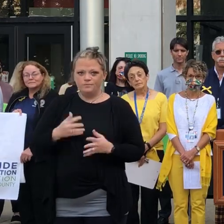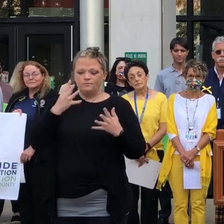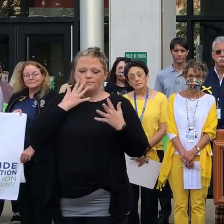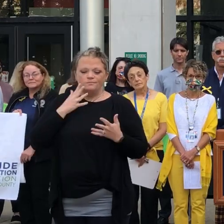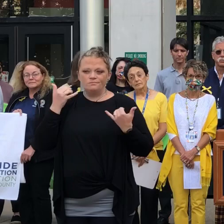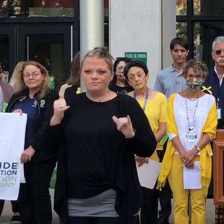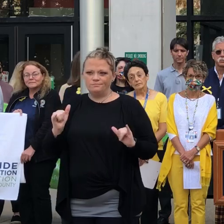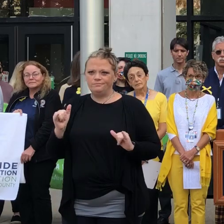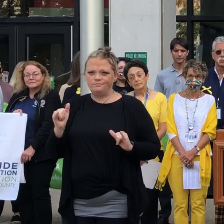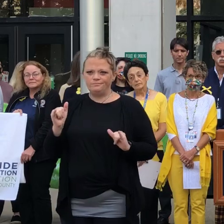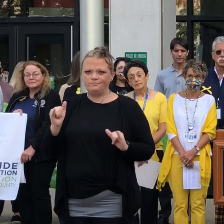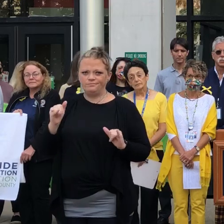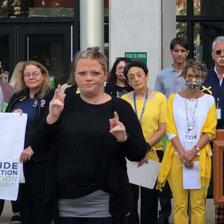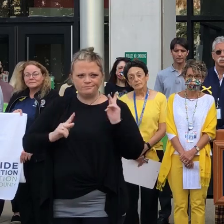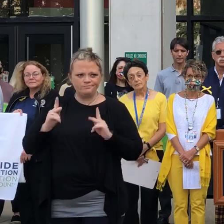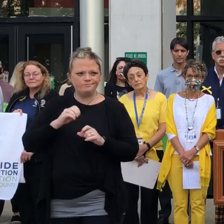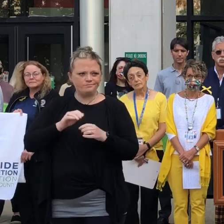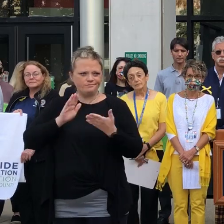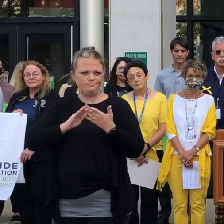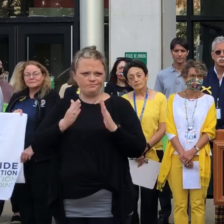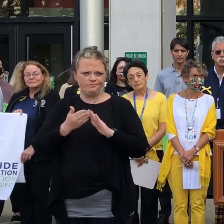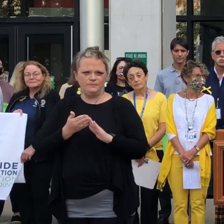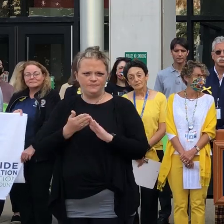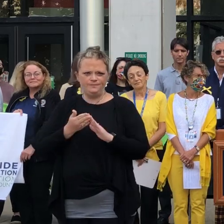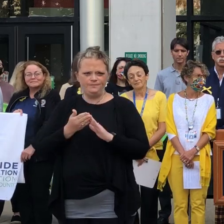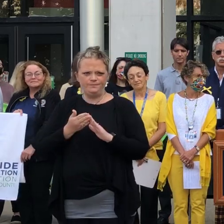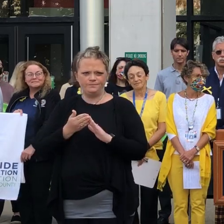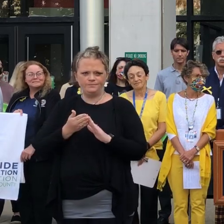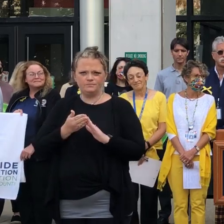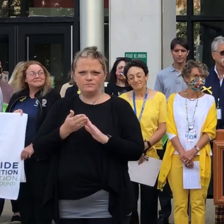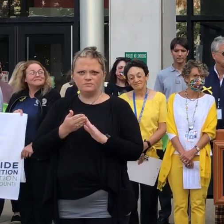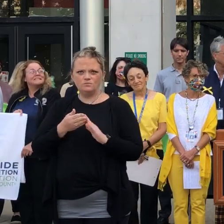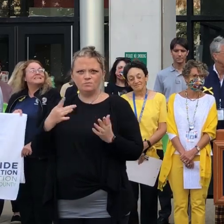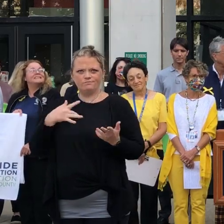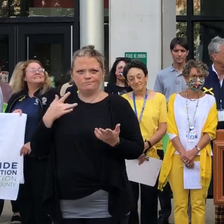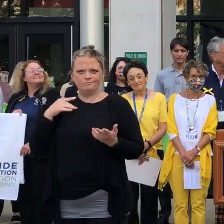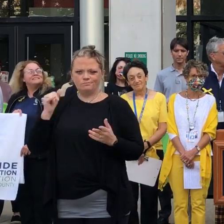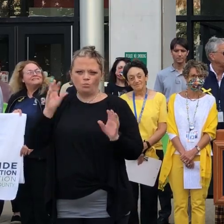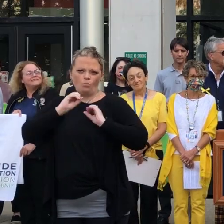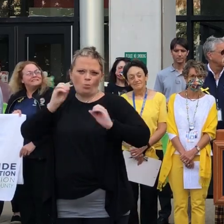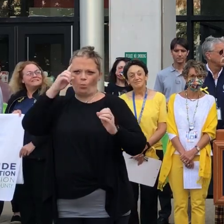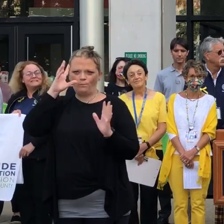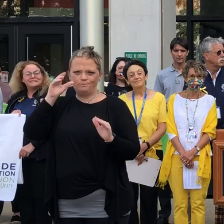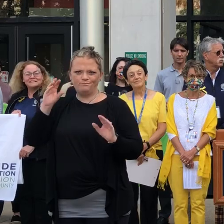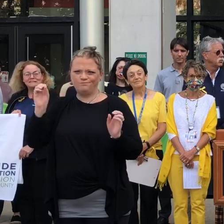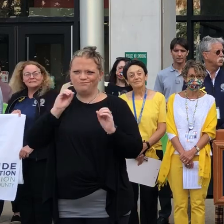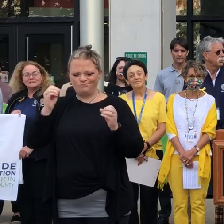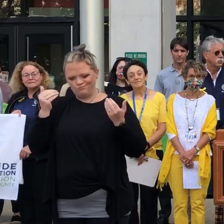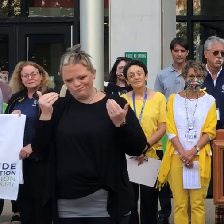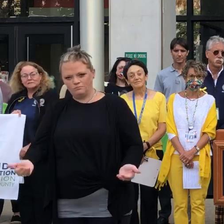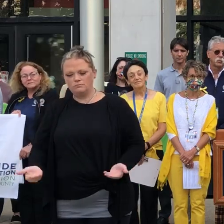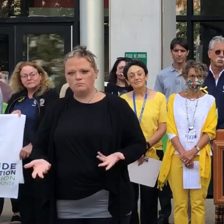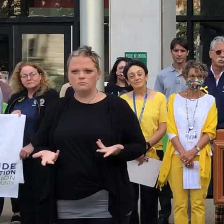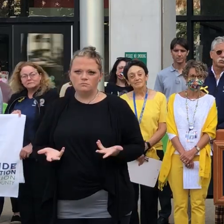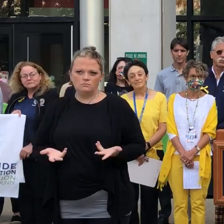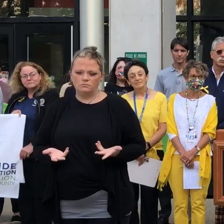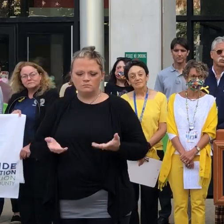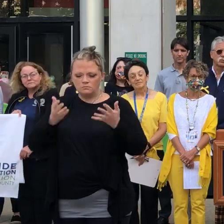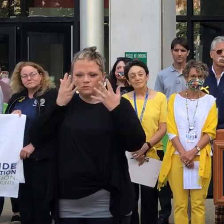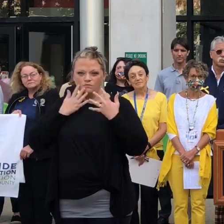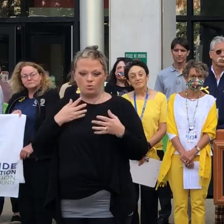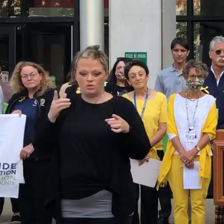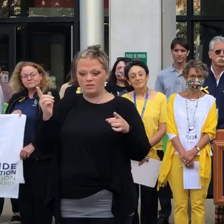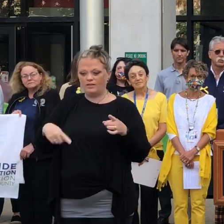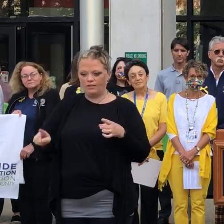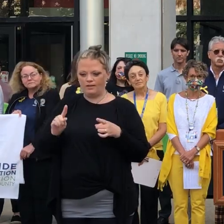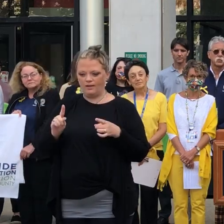still individuals in our community who see no hope, who see no way forward, and unfortunately, they